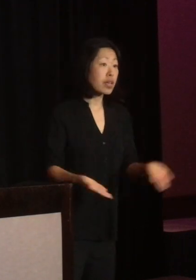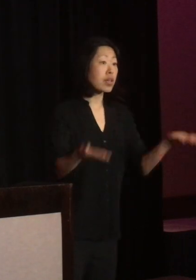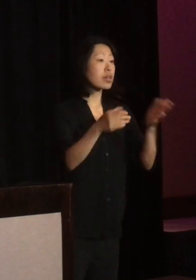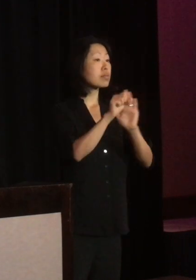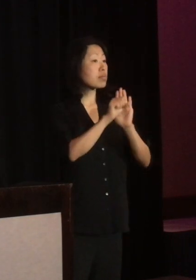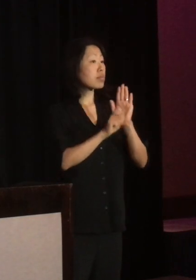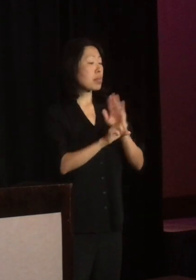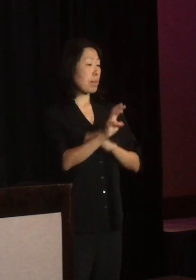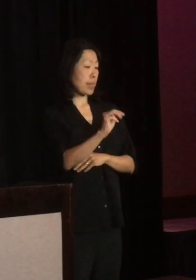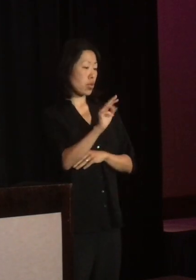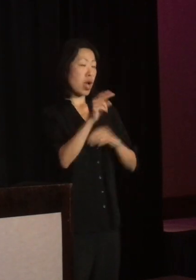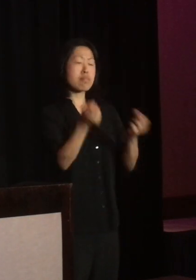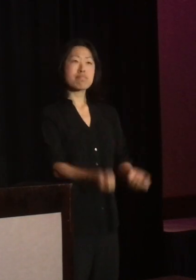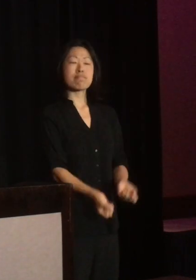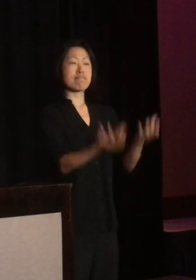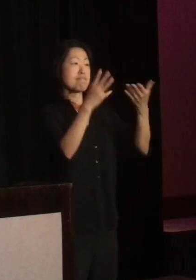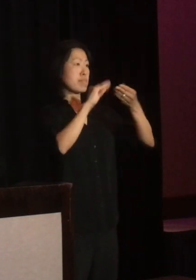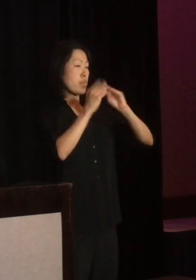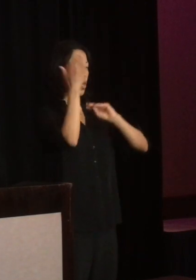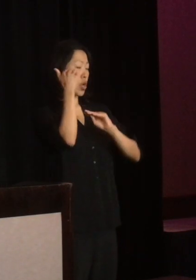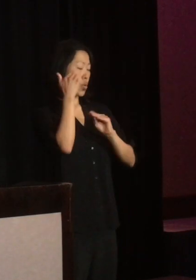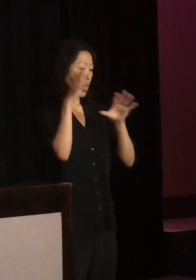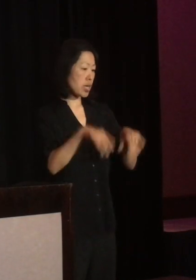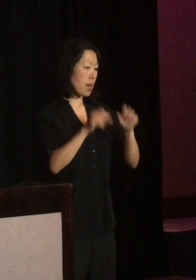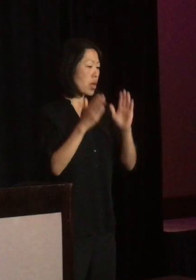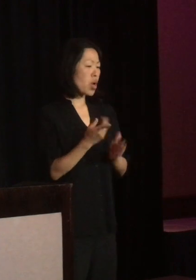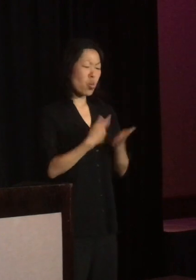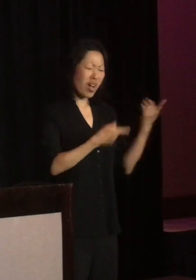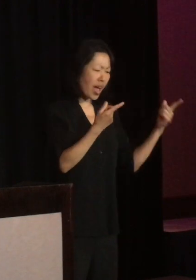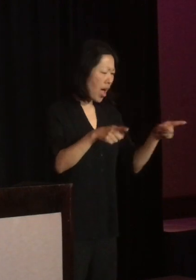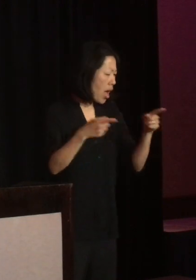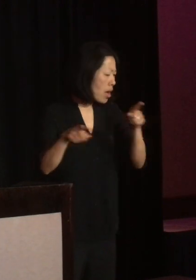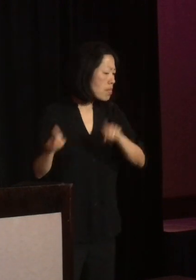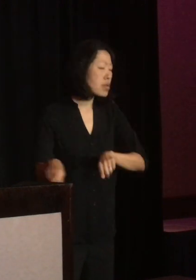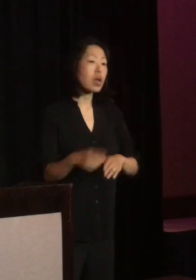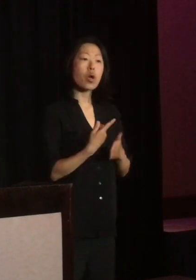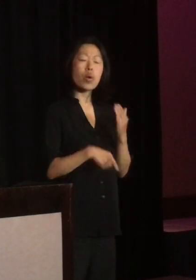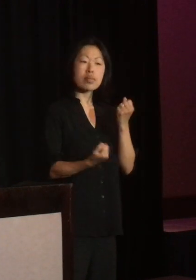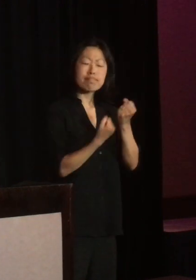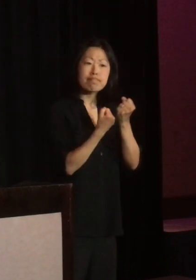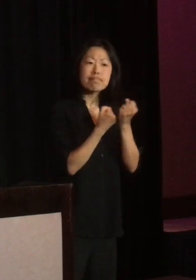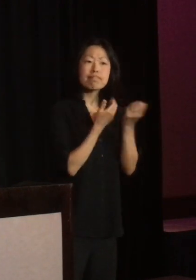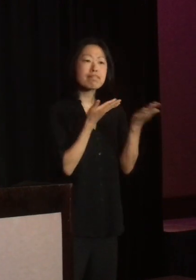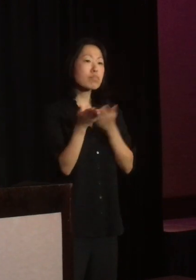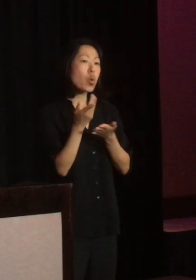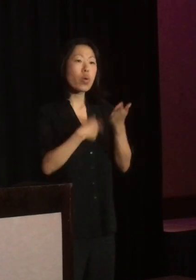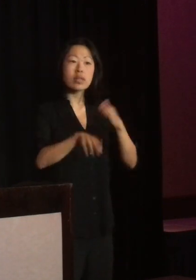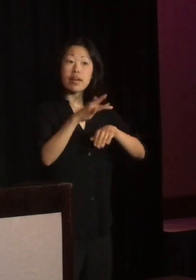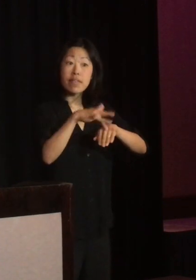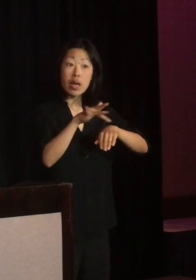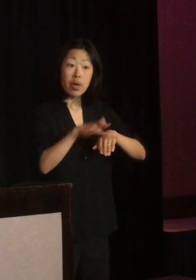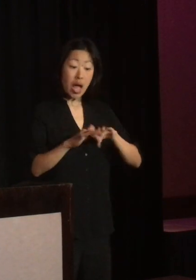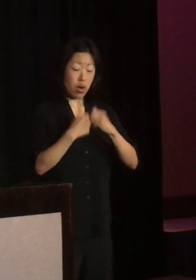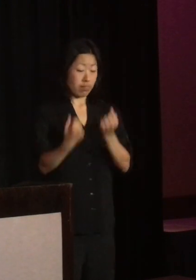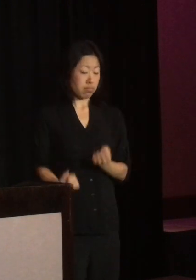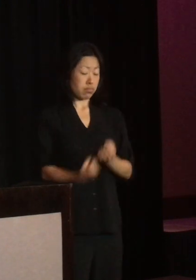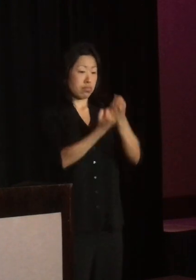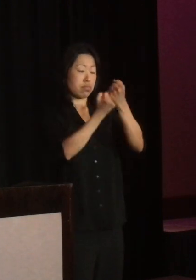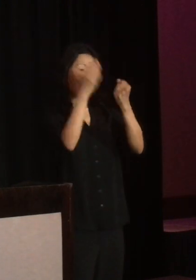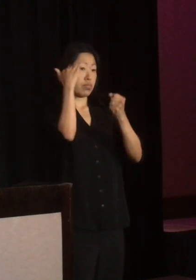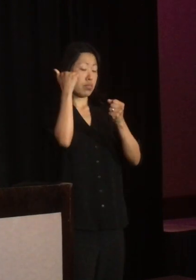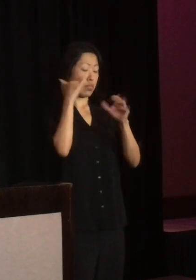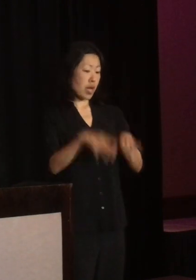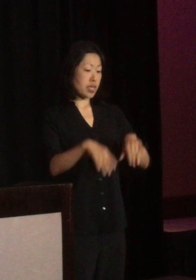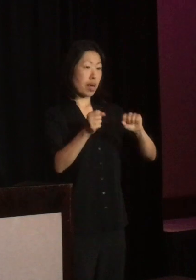of Korean adoptees. What is going on? What kind of supports are available? How can we support our